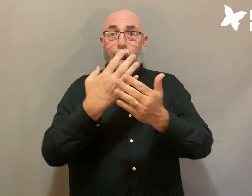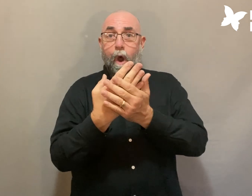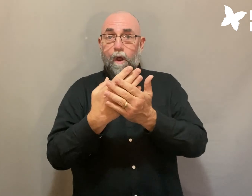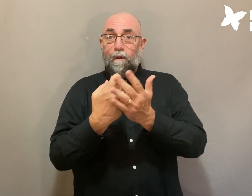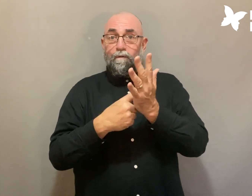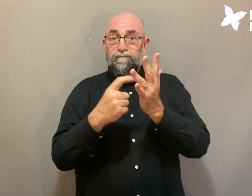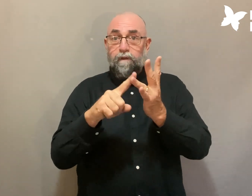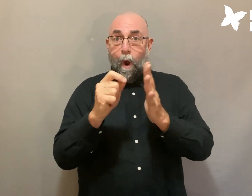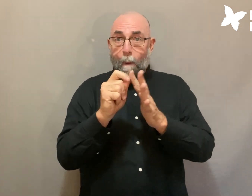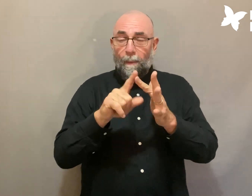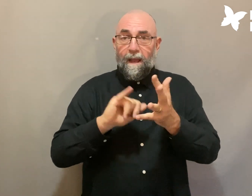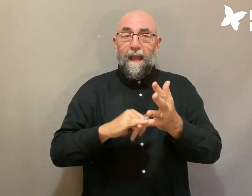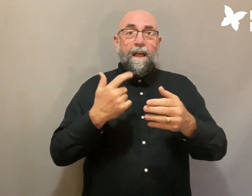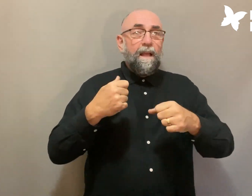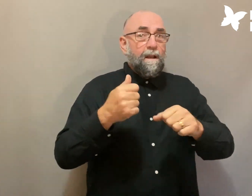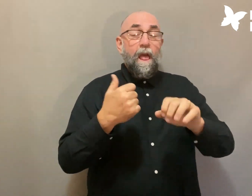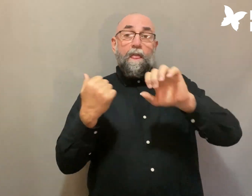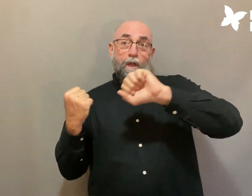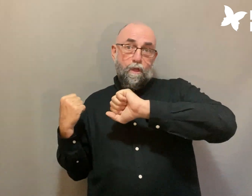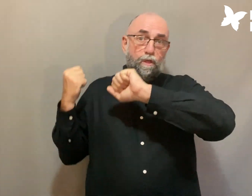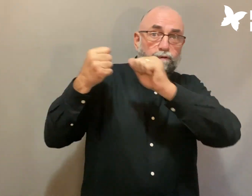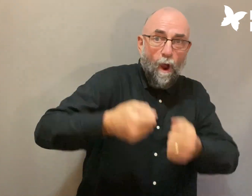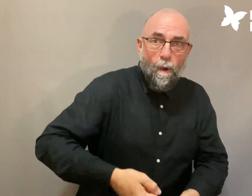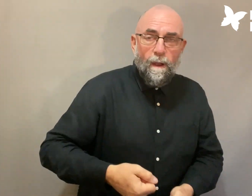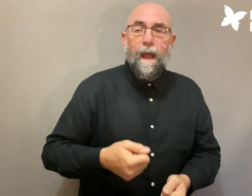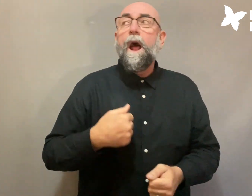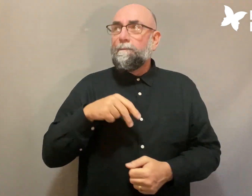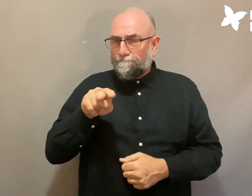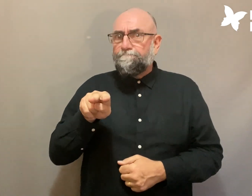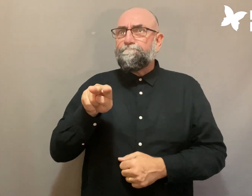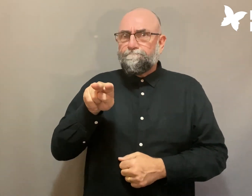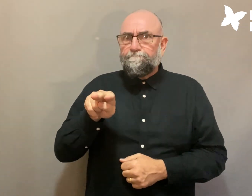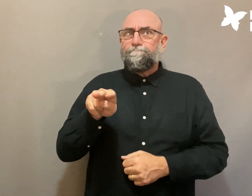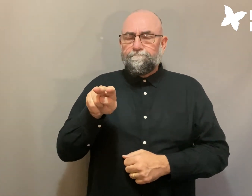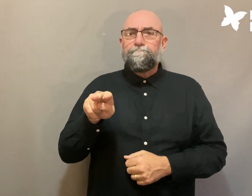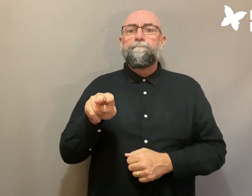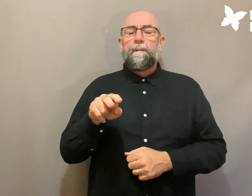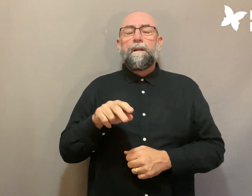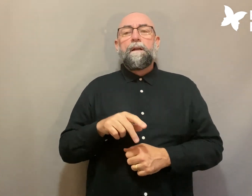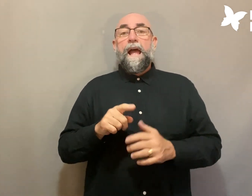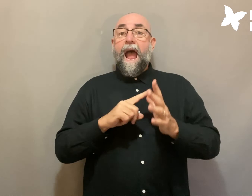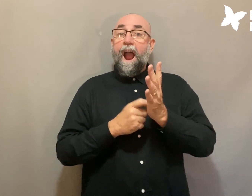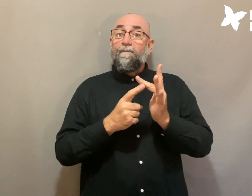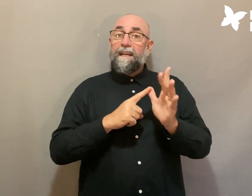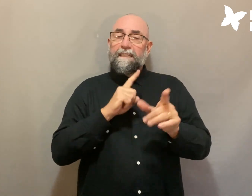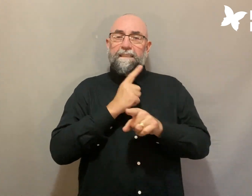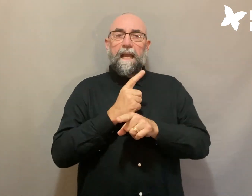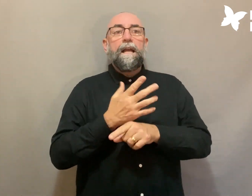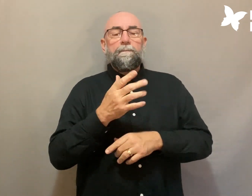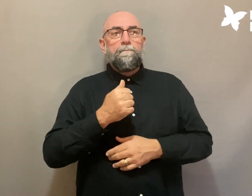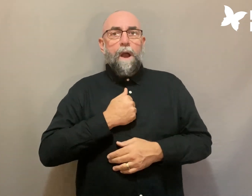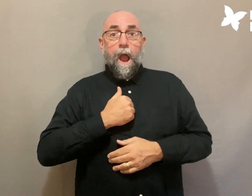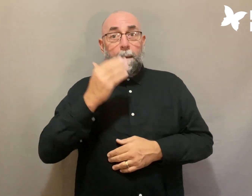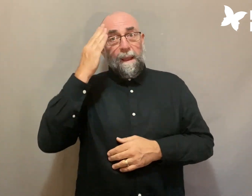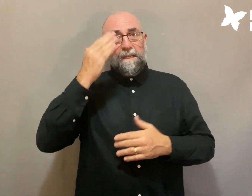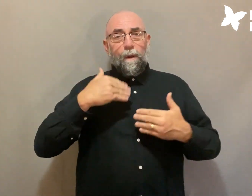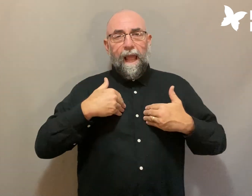hard, and throw me. My mental health is a constant. It's not something that